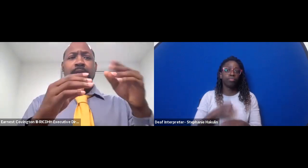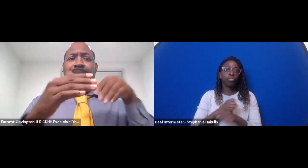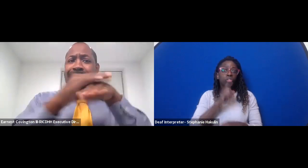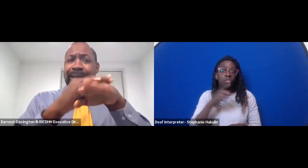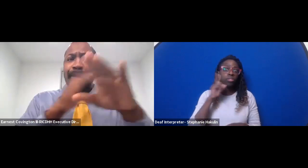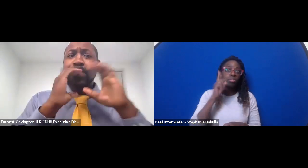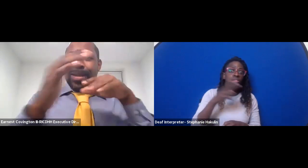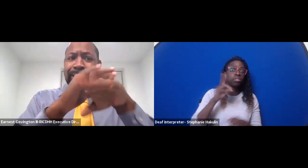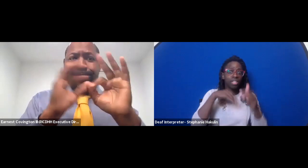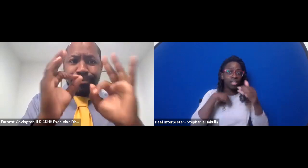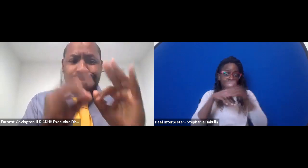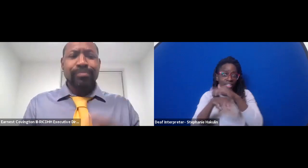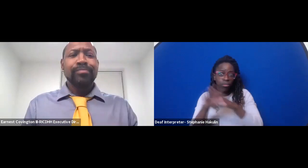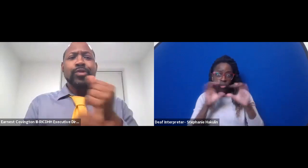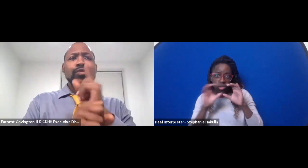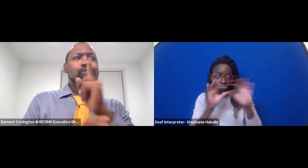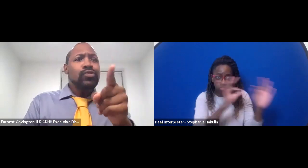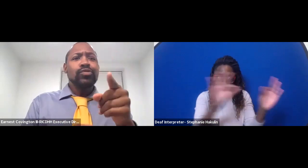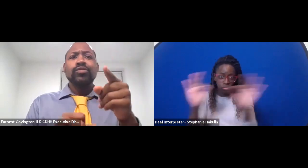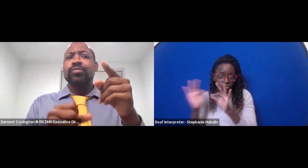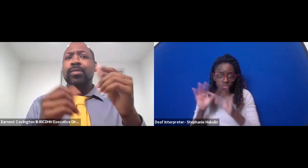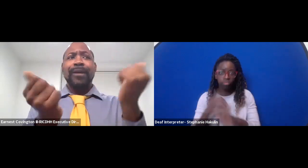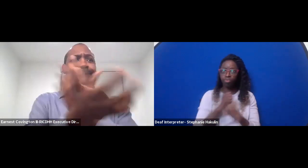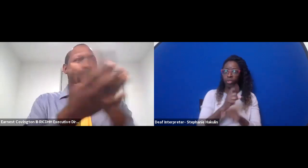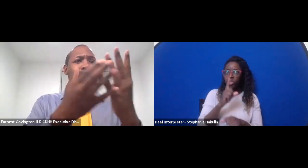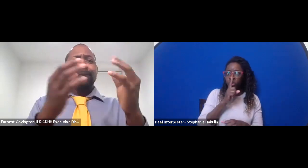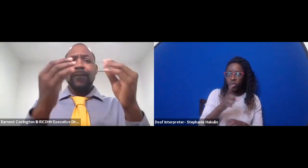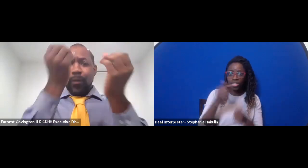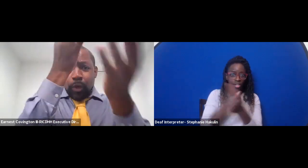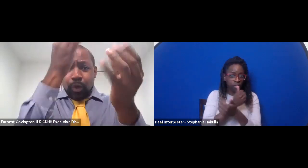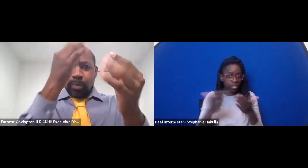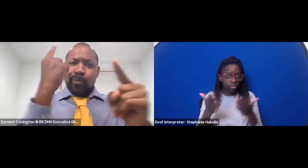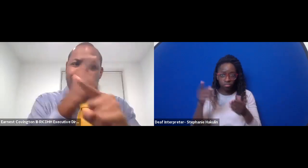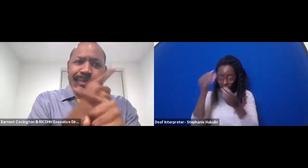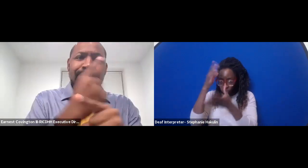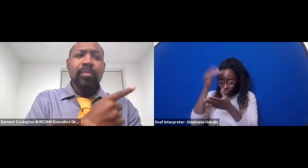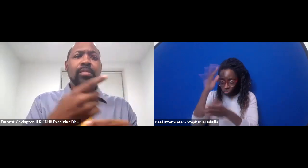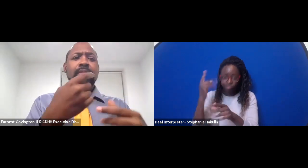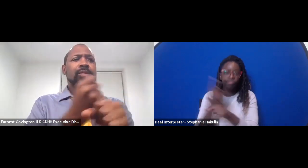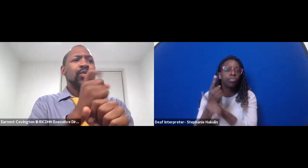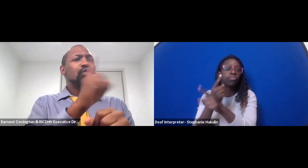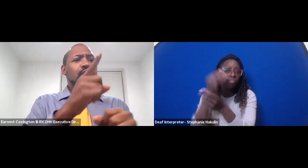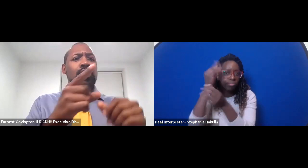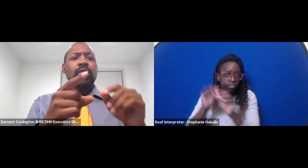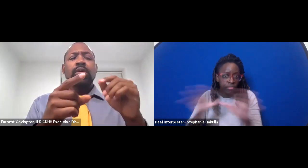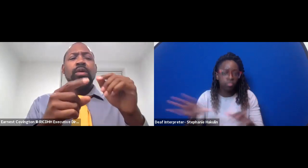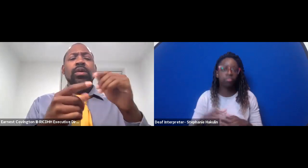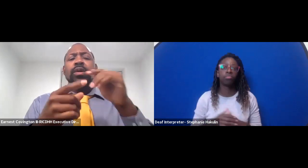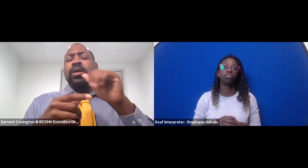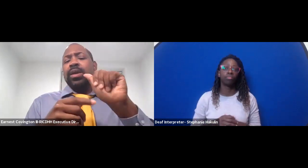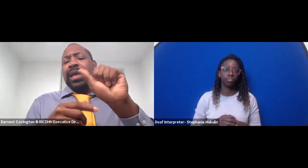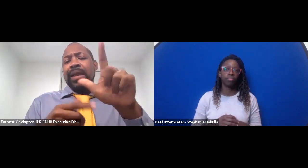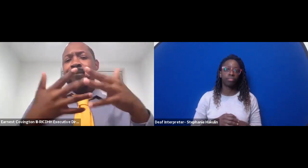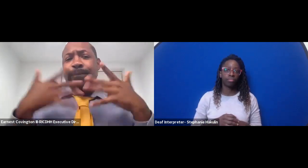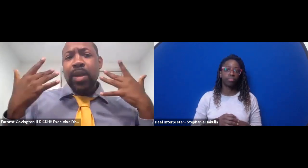now with COVID, to make sure that deaf and hard of hearing people have the information equivalent to any information that's going out to people who are